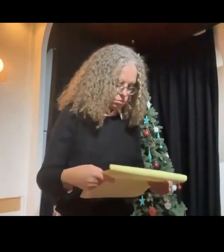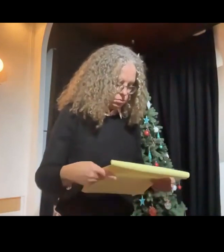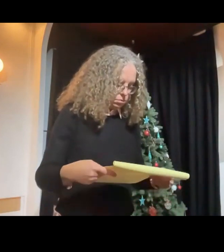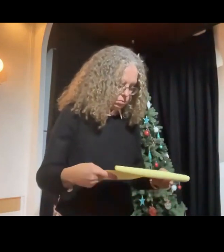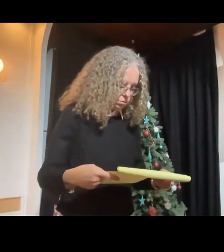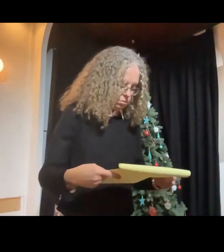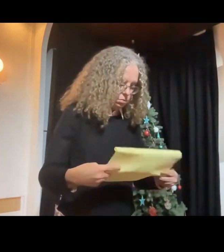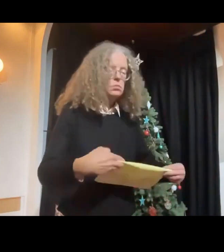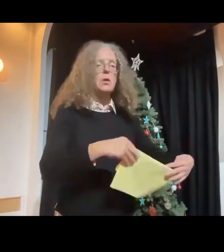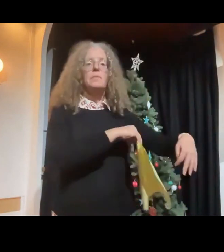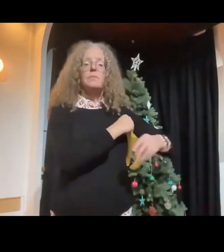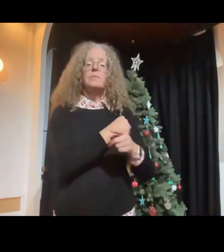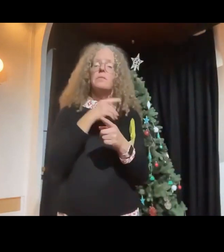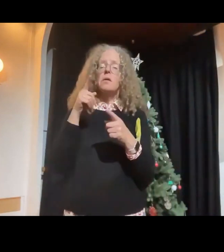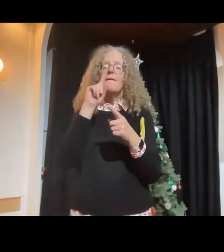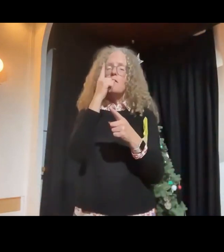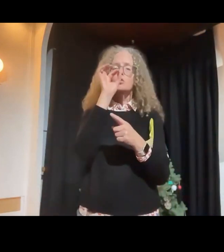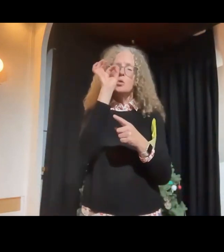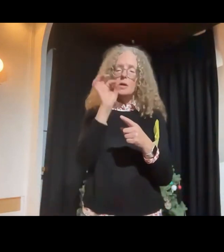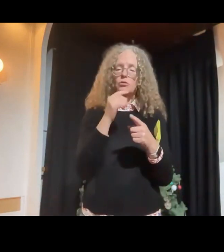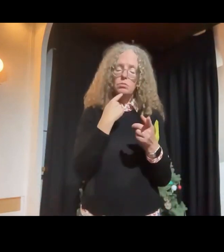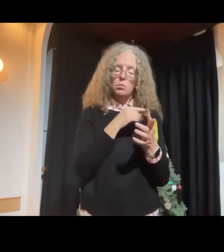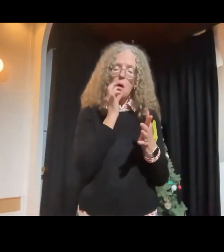Okay, so we have the first question written down here.